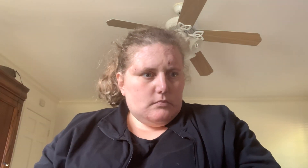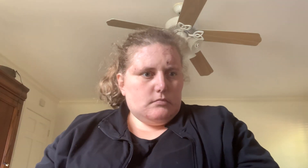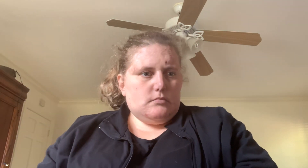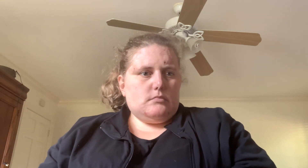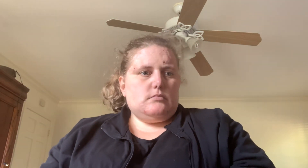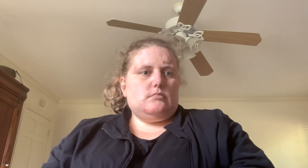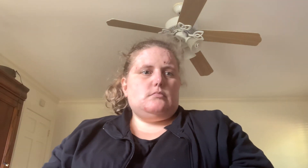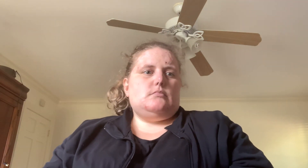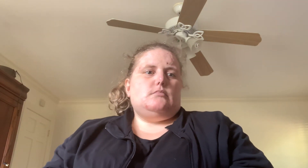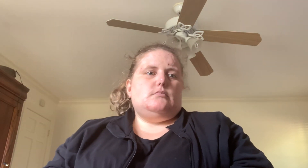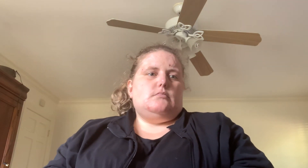NH3.